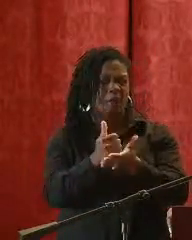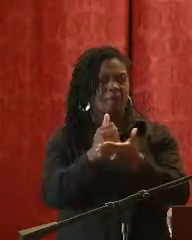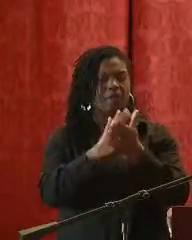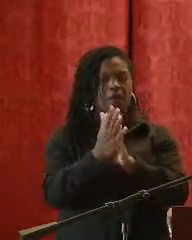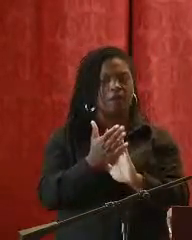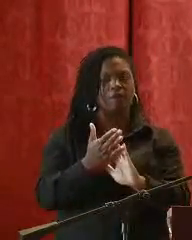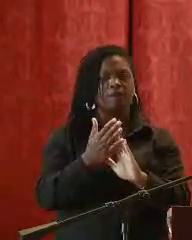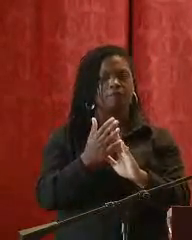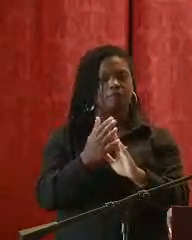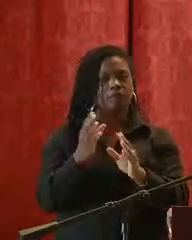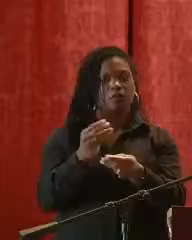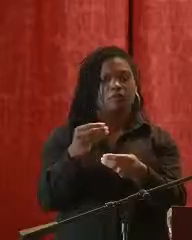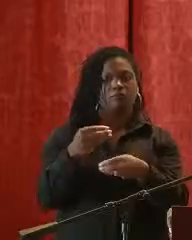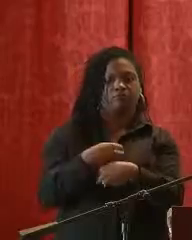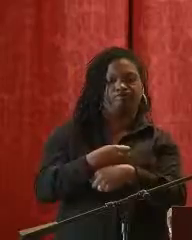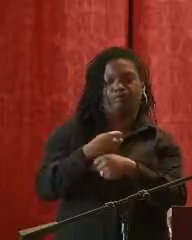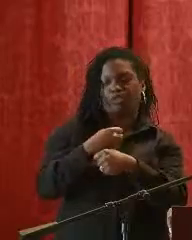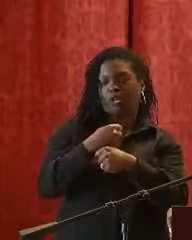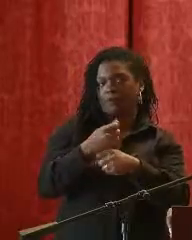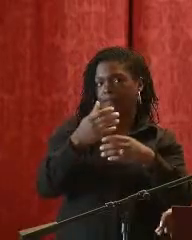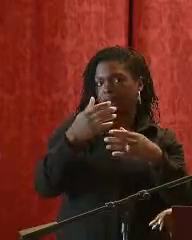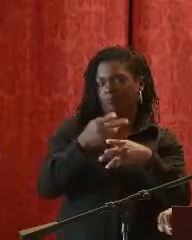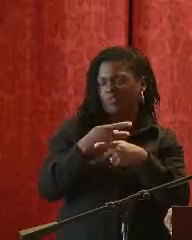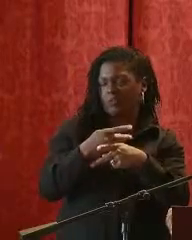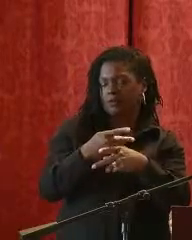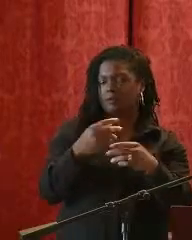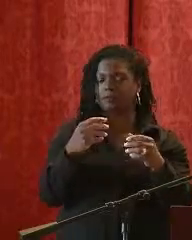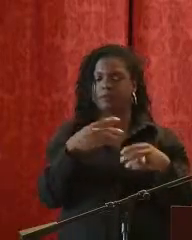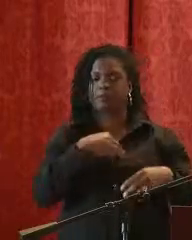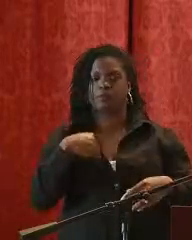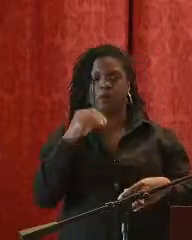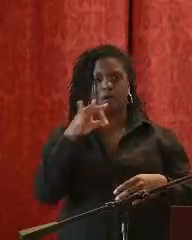Dr. Maureen Mayfield to introduce the award recipient.